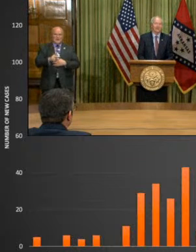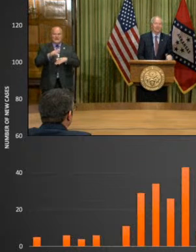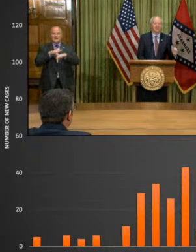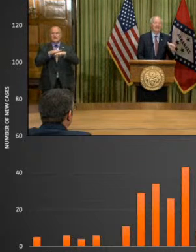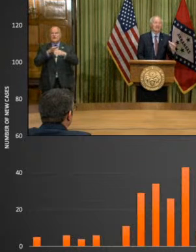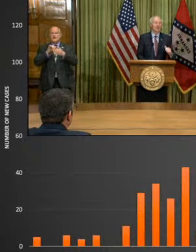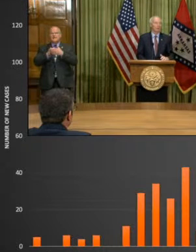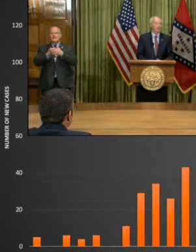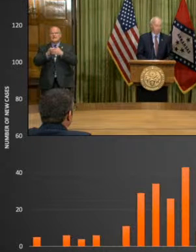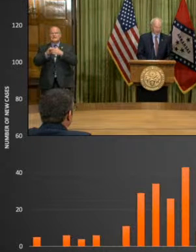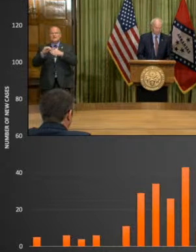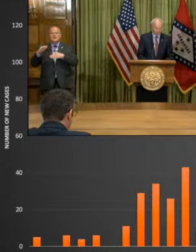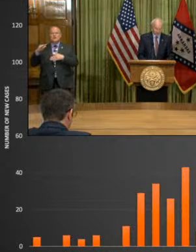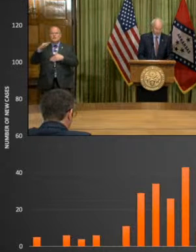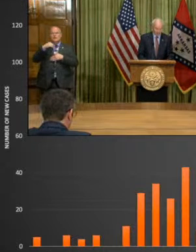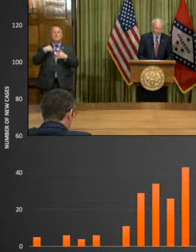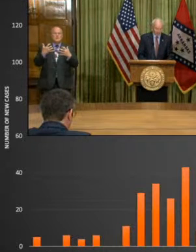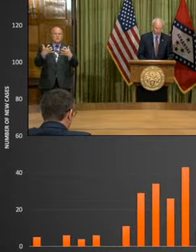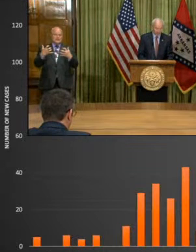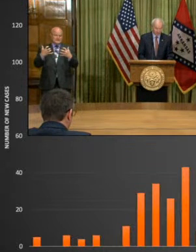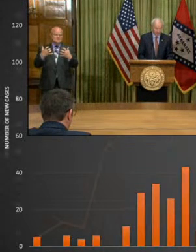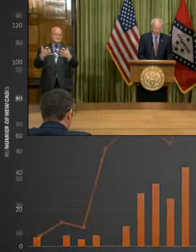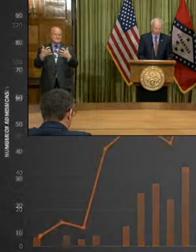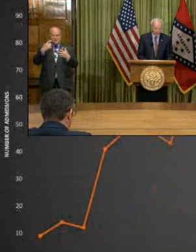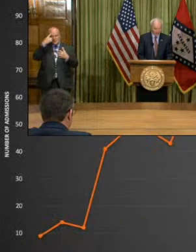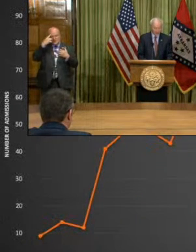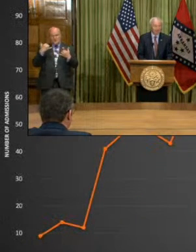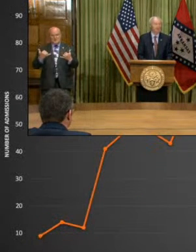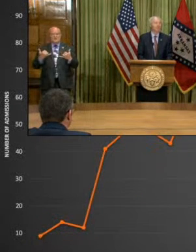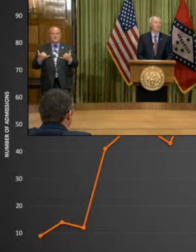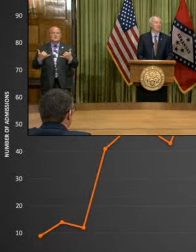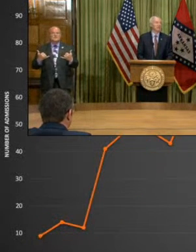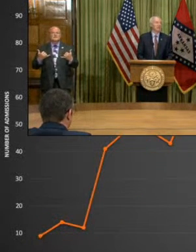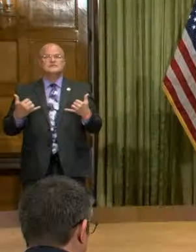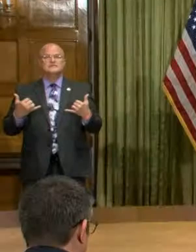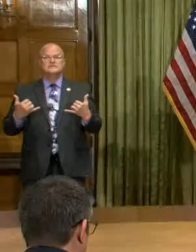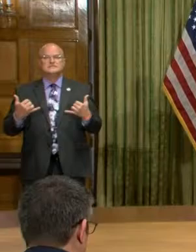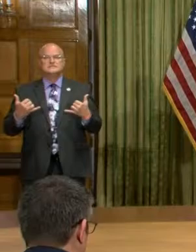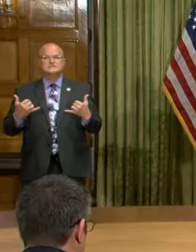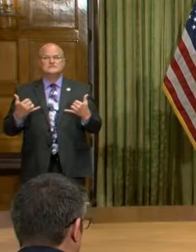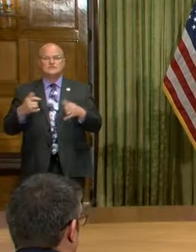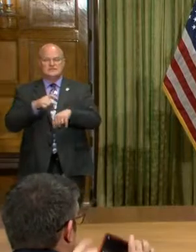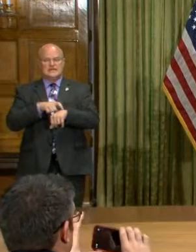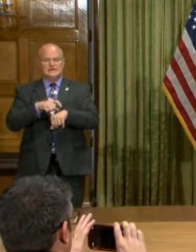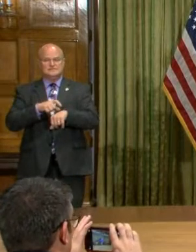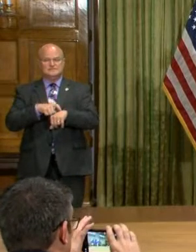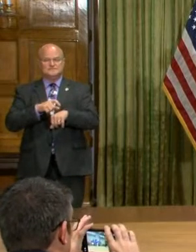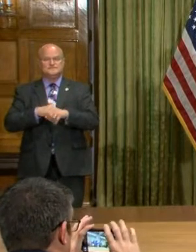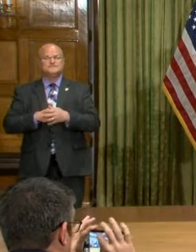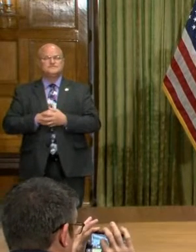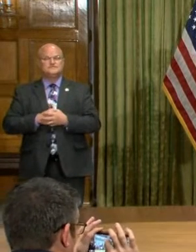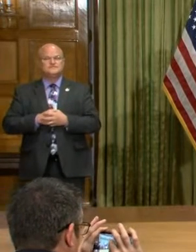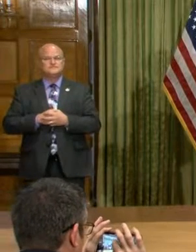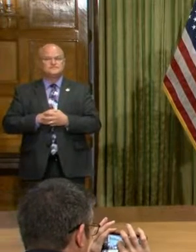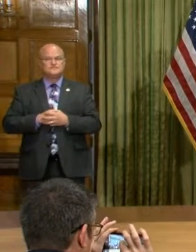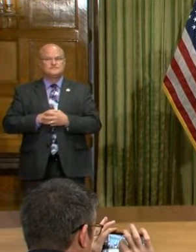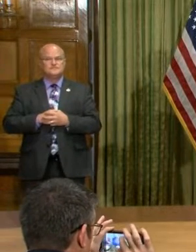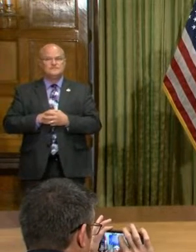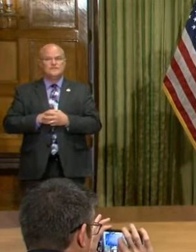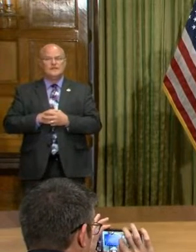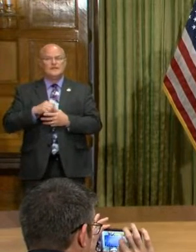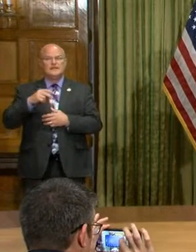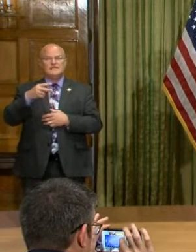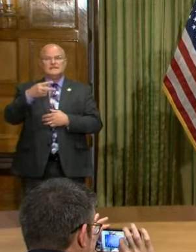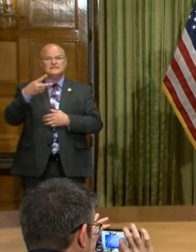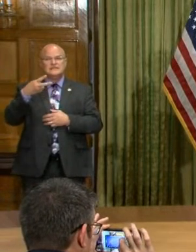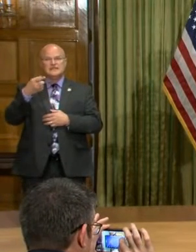on the plateau that we want it to be on for the current time period. This is the second